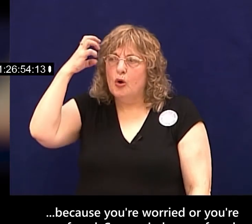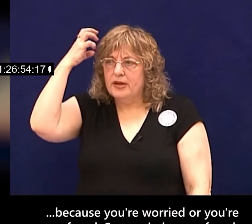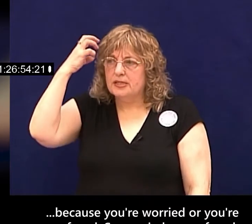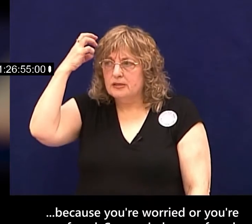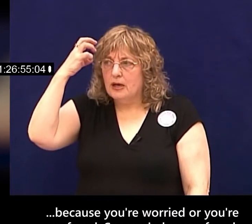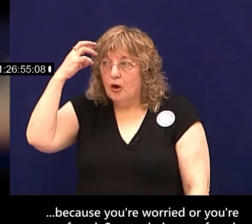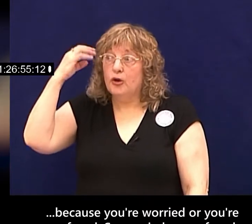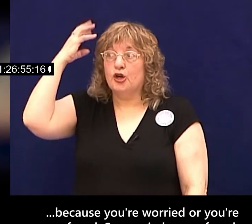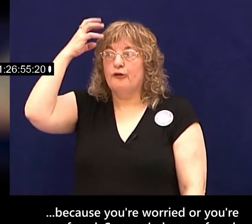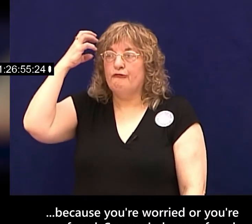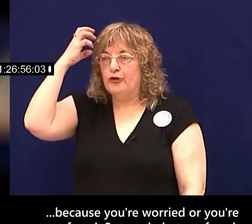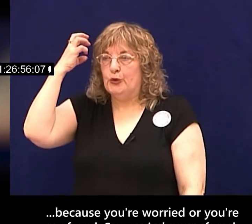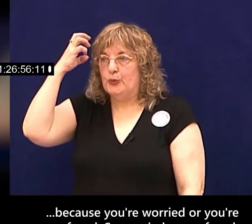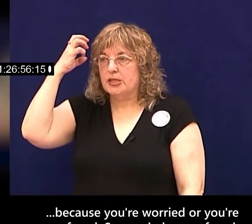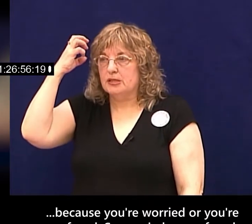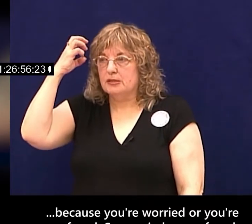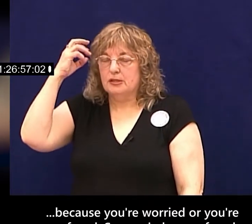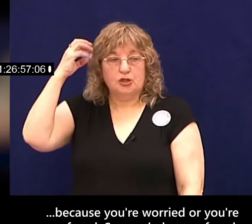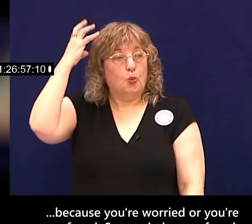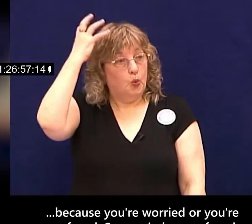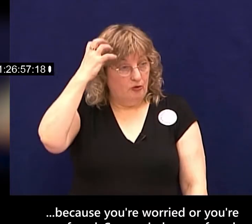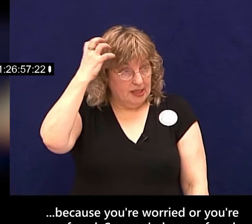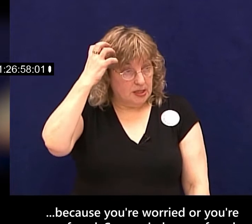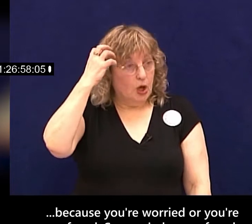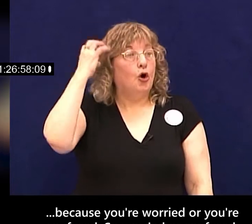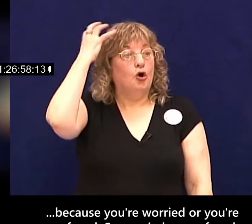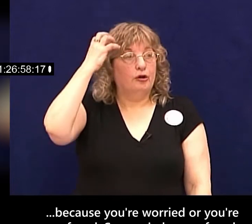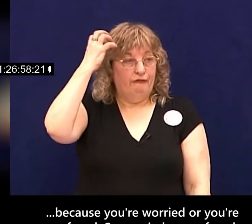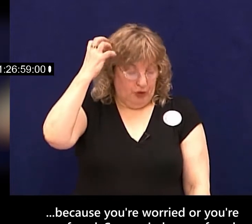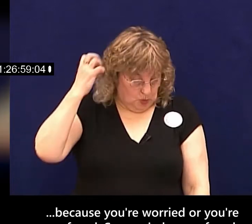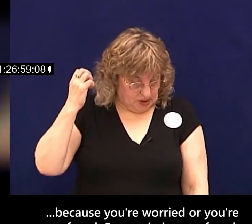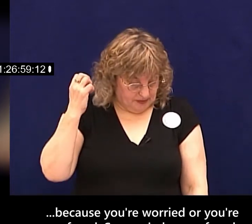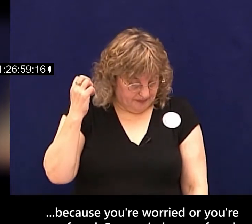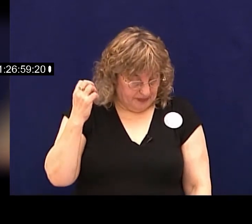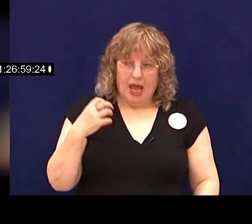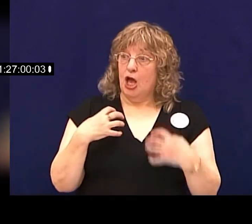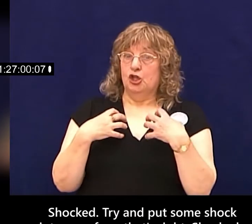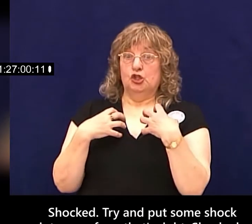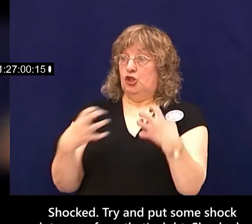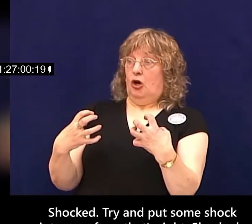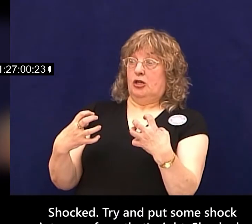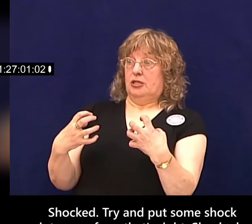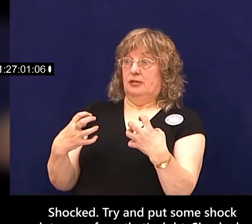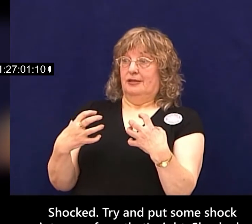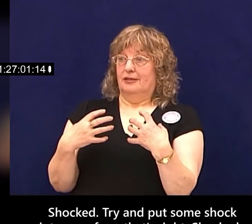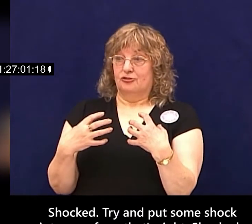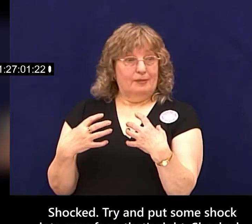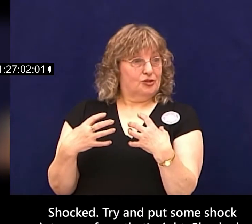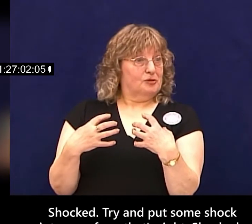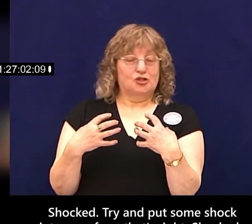worried or you're confused. So worried or confused. Shocked. Try and put some shock